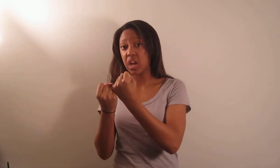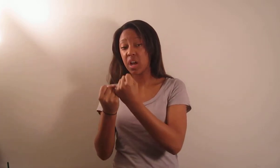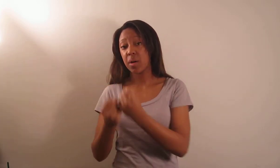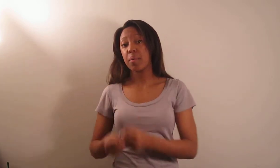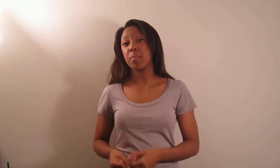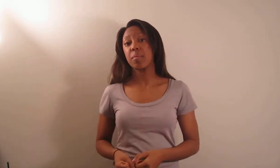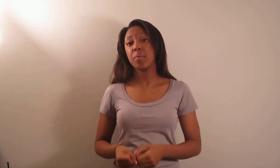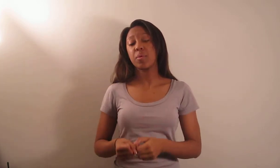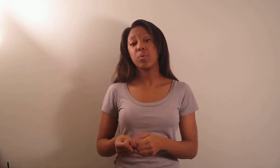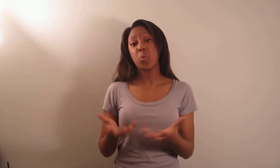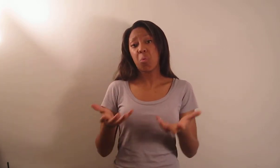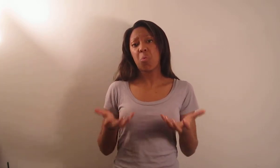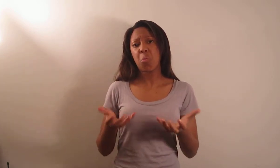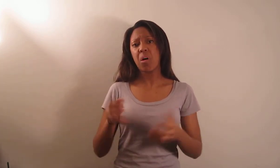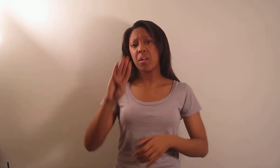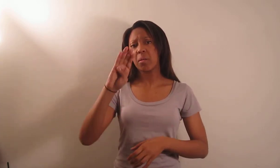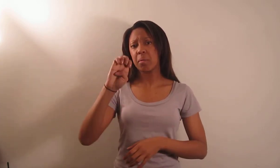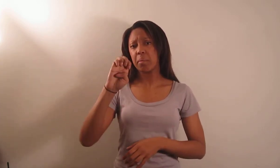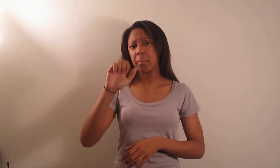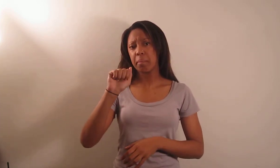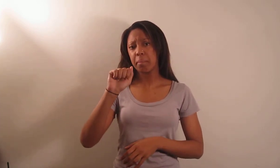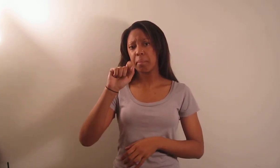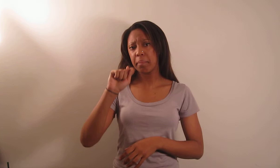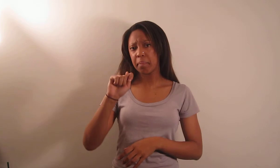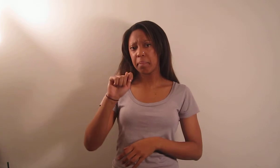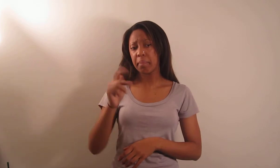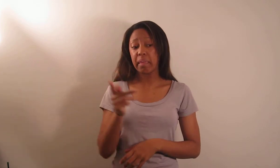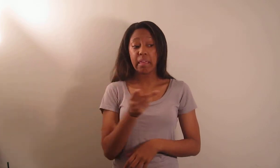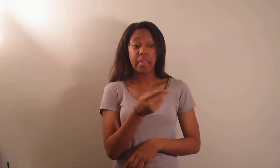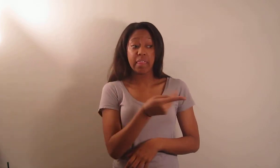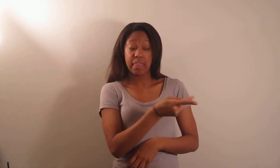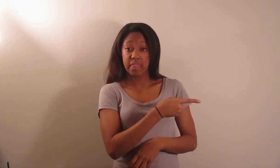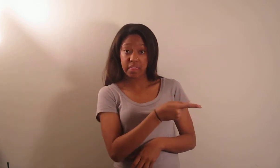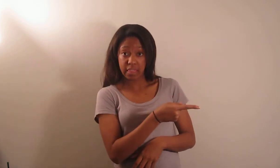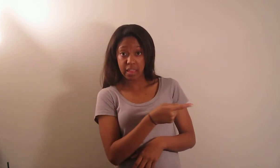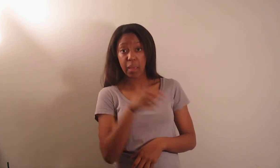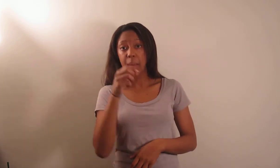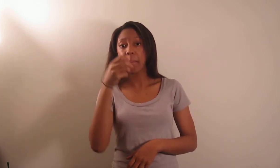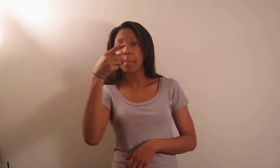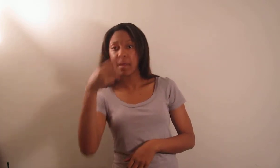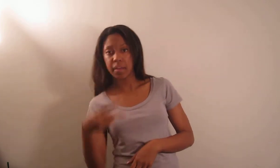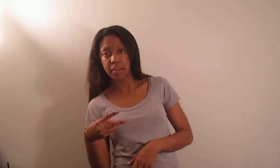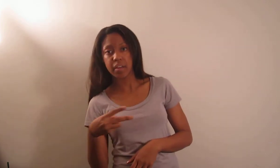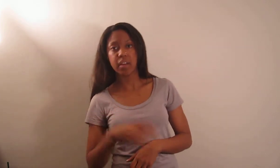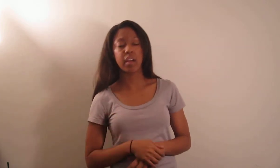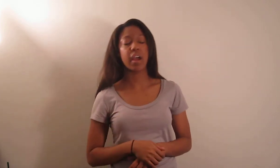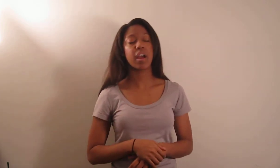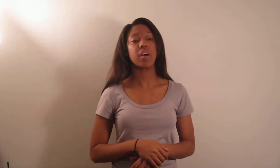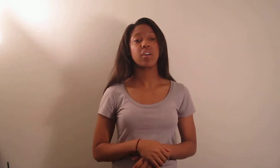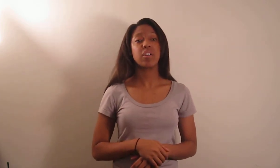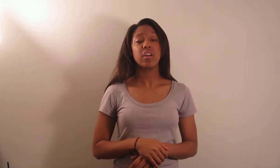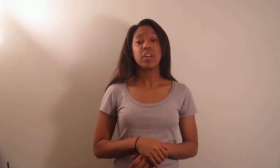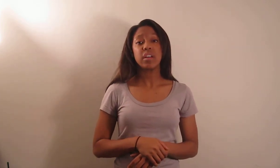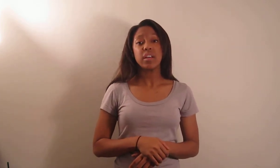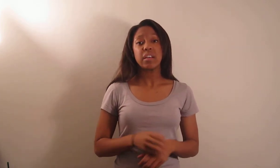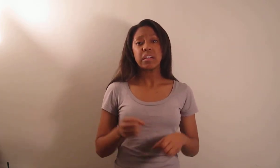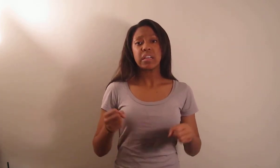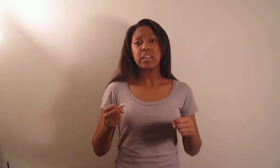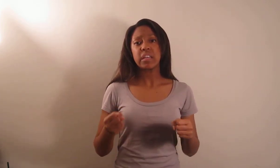So it's all about continuous production, get as much cloth turned into a product as possible at the lowest